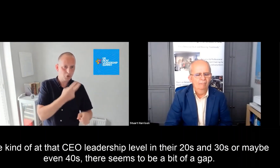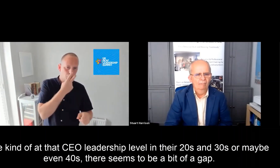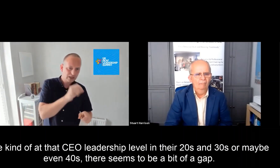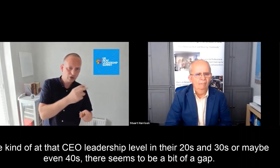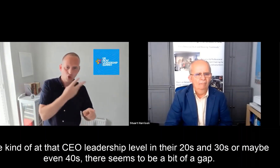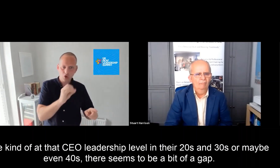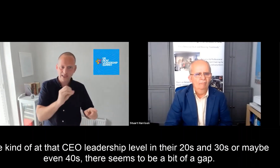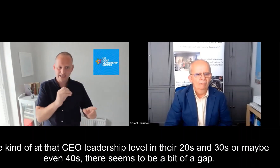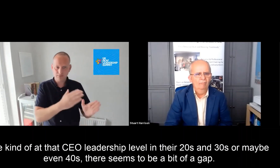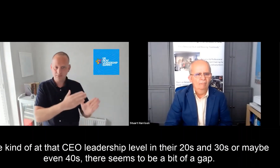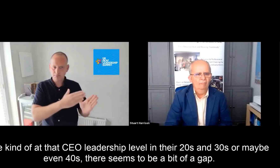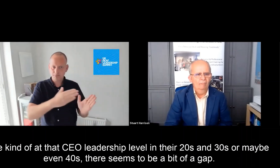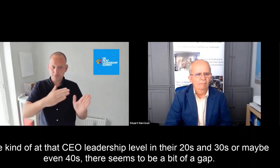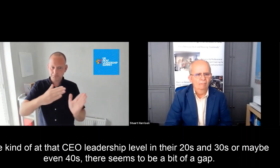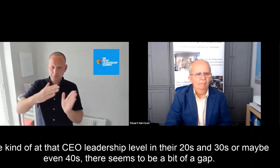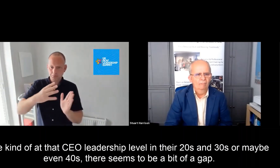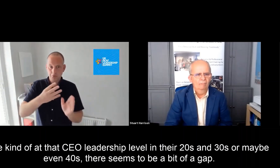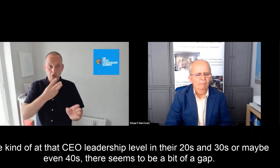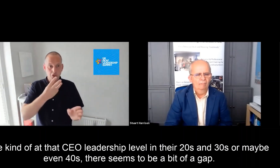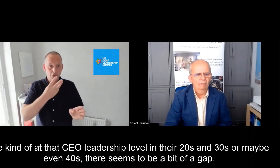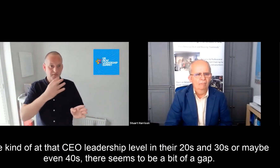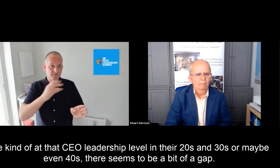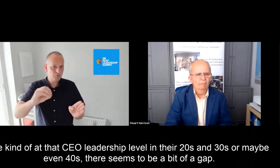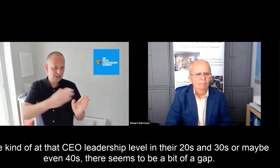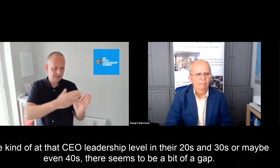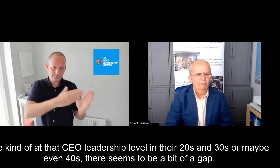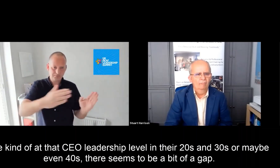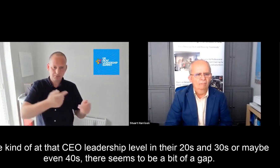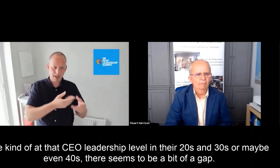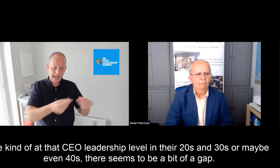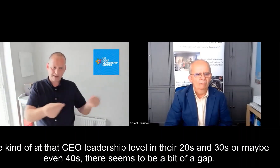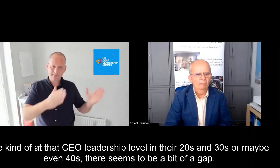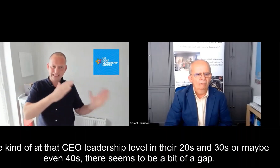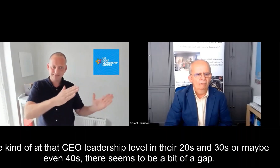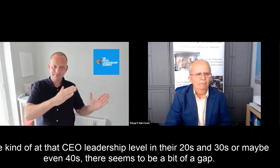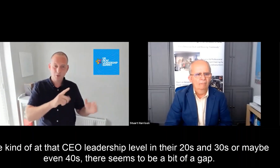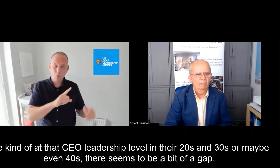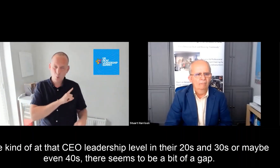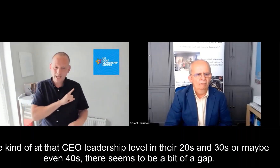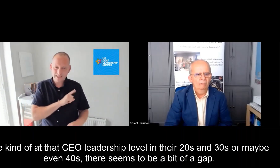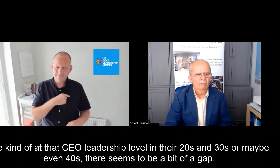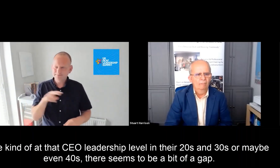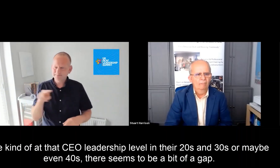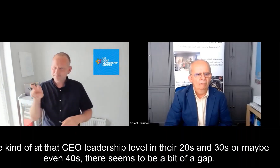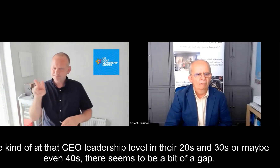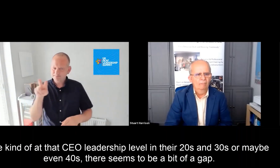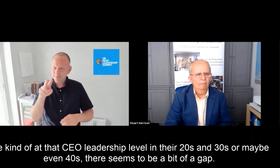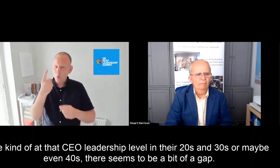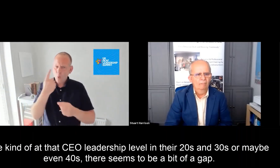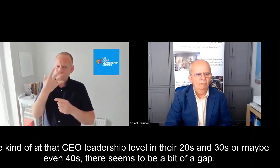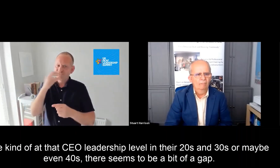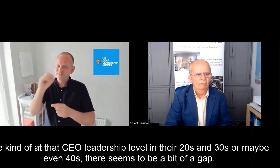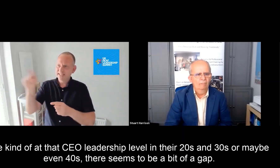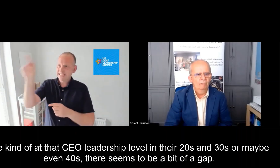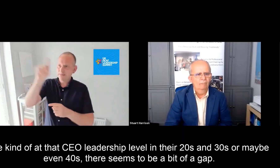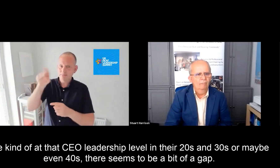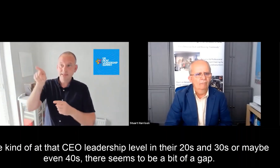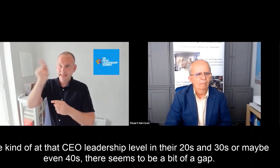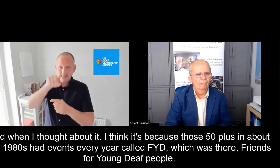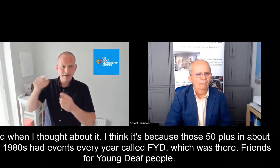that CEO leadership level in their 20s and 30s, or maybe even 40s. There seems to be a bit of a gap. And when I've